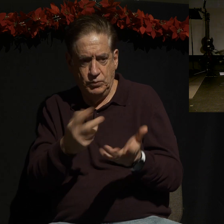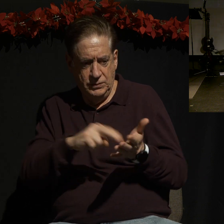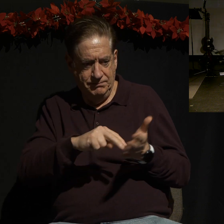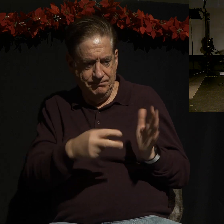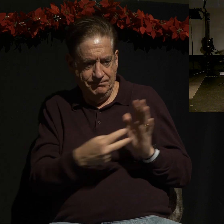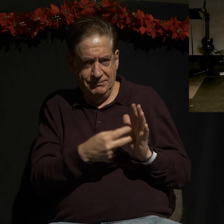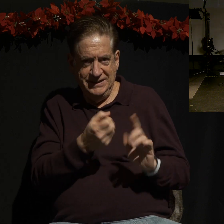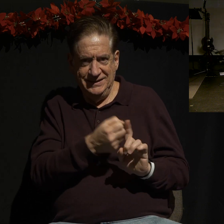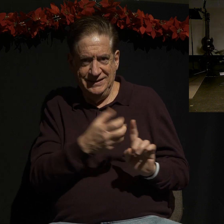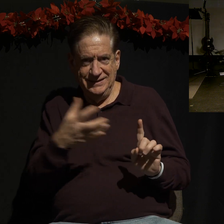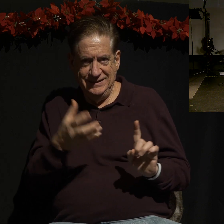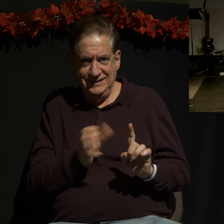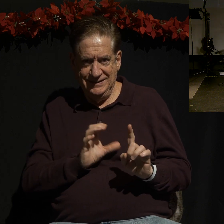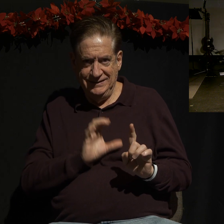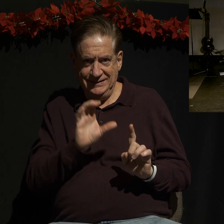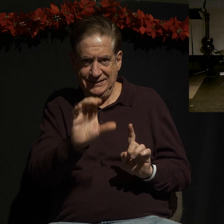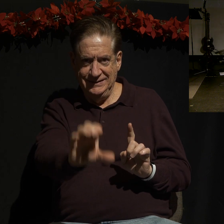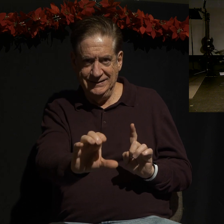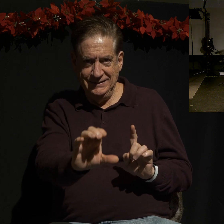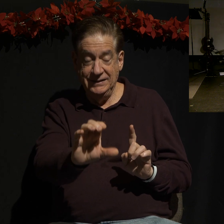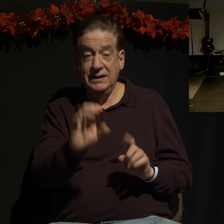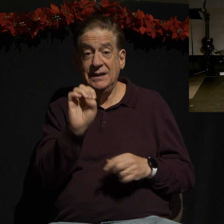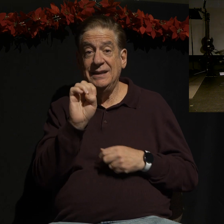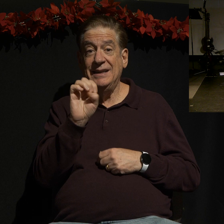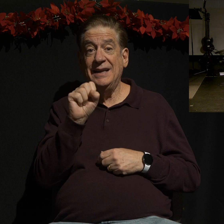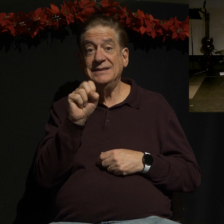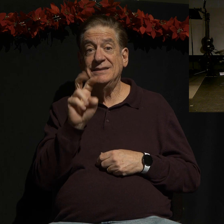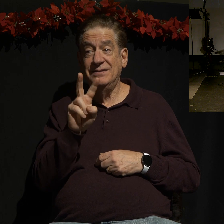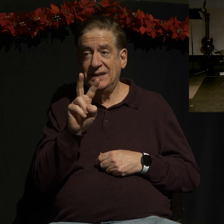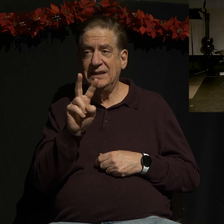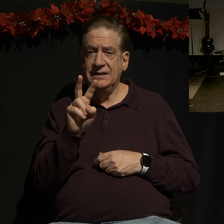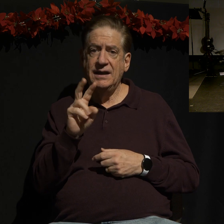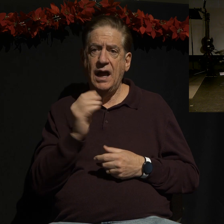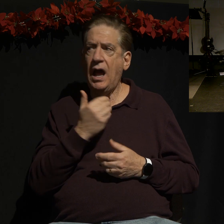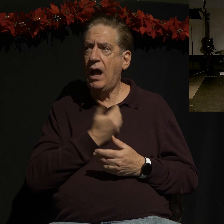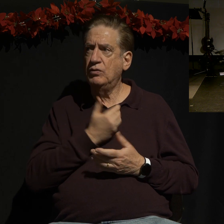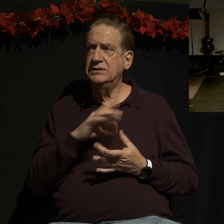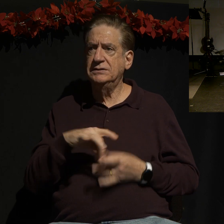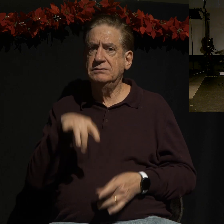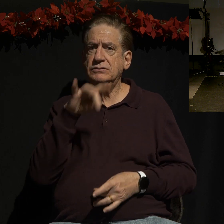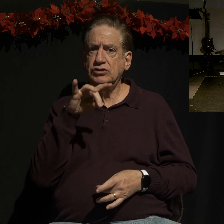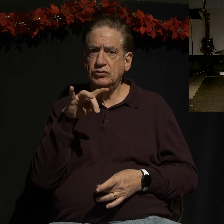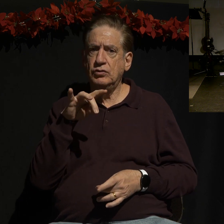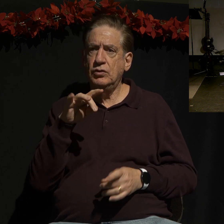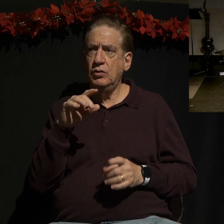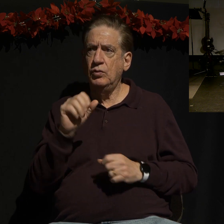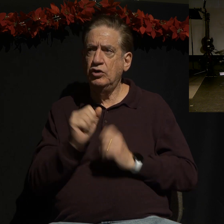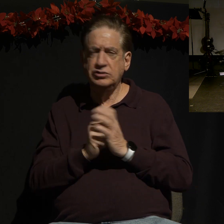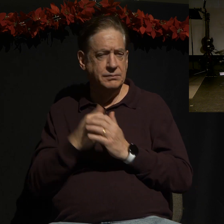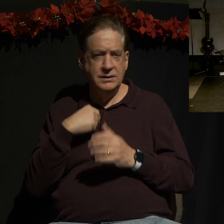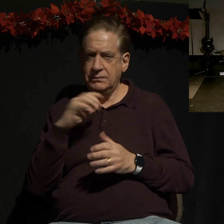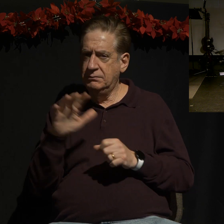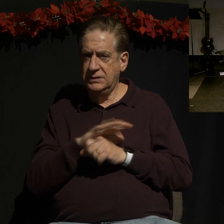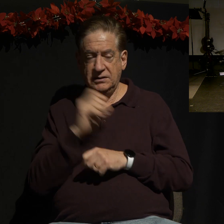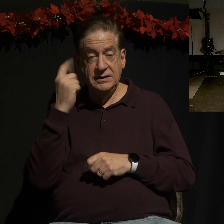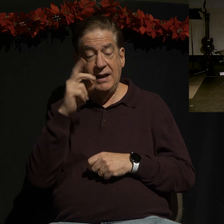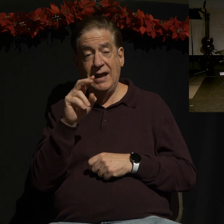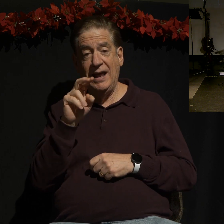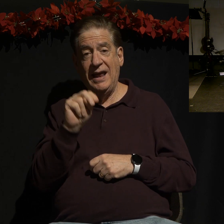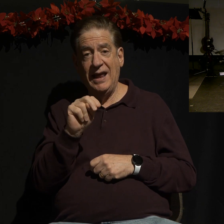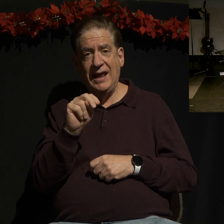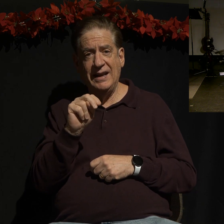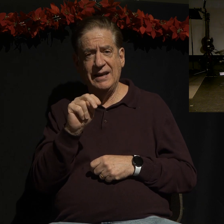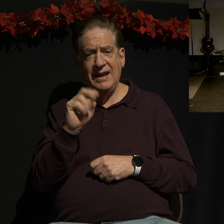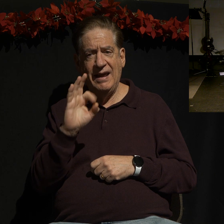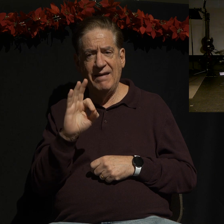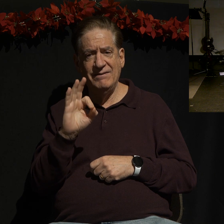ESV, our spiritual worship. Okay, I'm not completely understanding that. The NASB, our